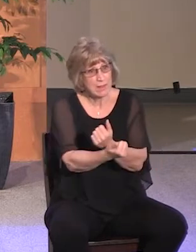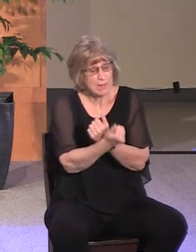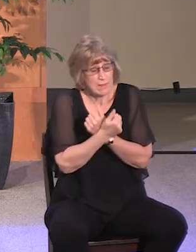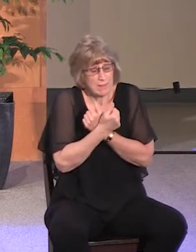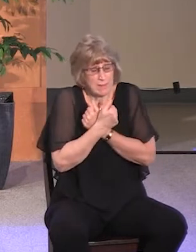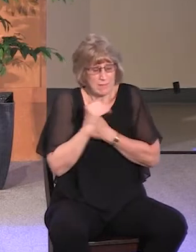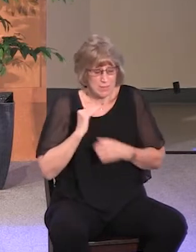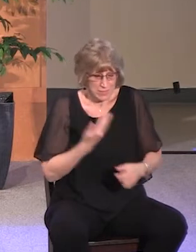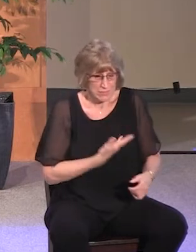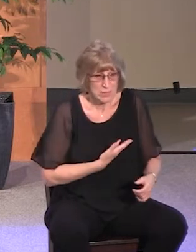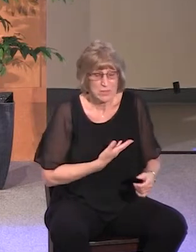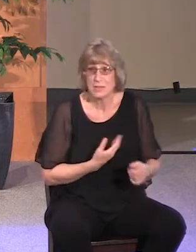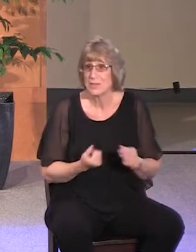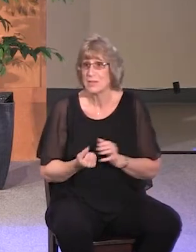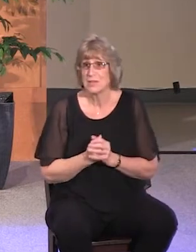ourselves.